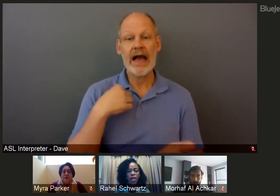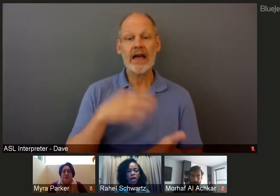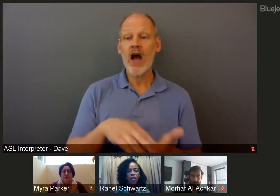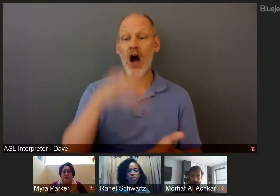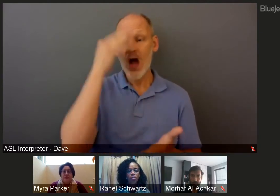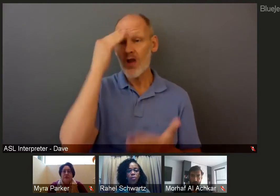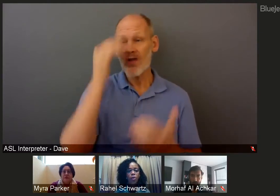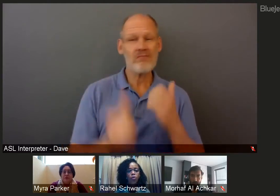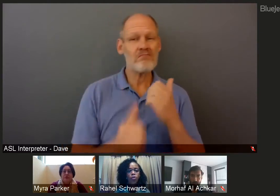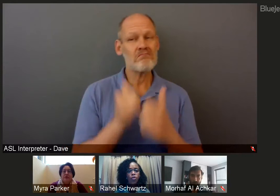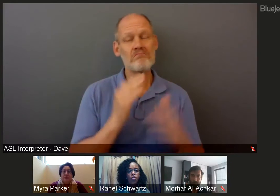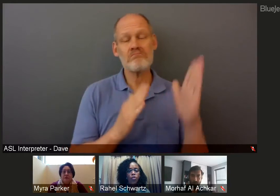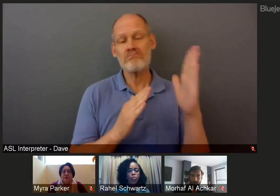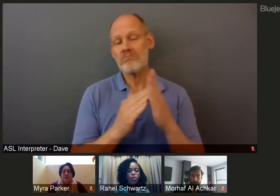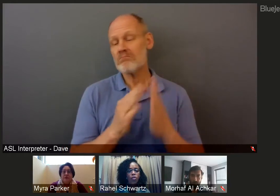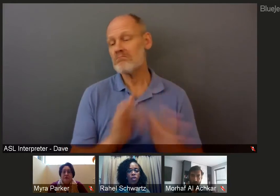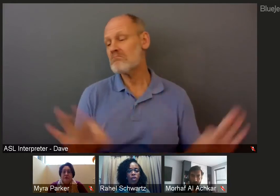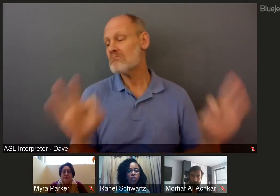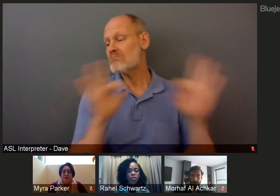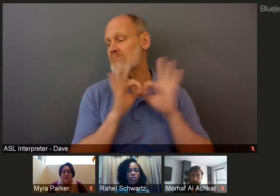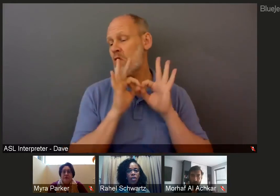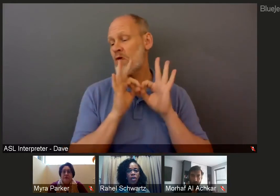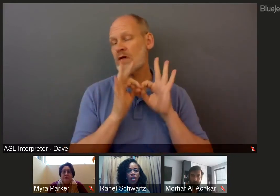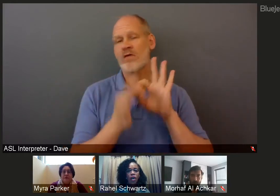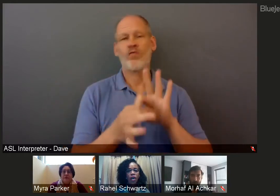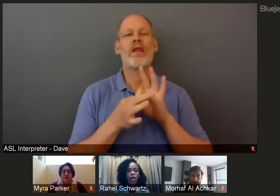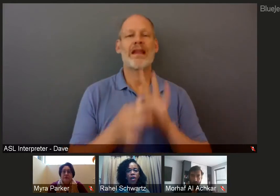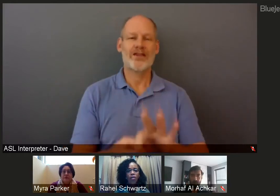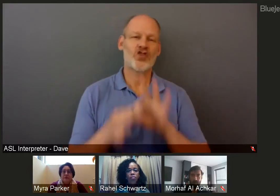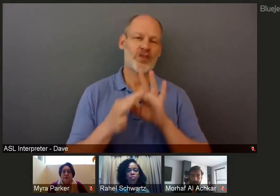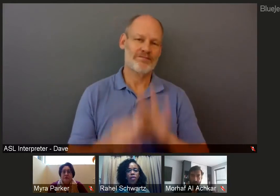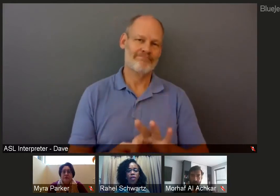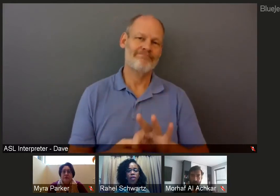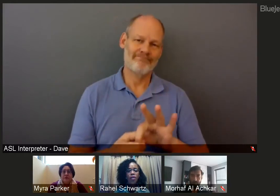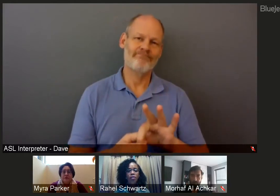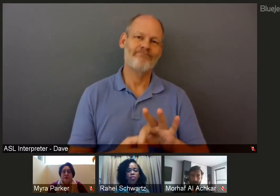and not approach communities,